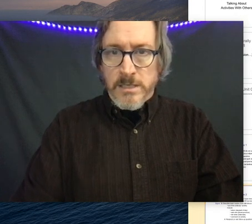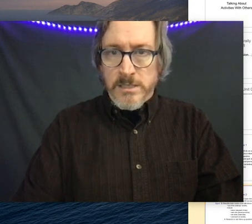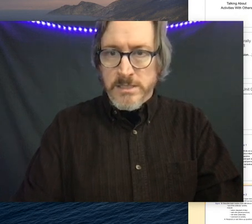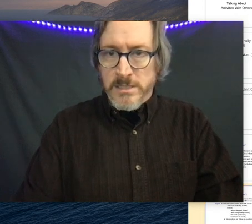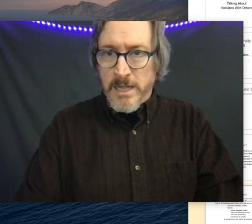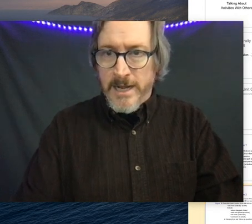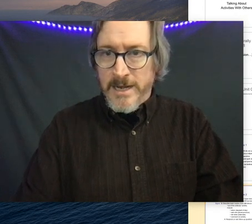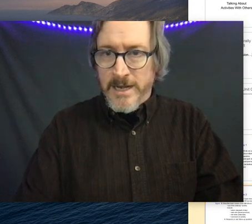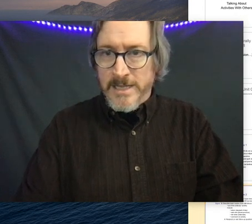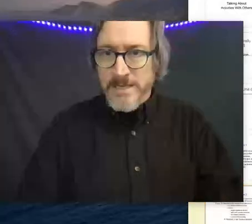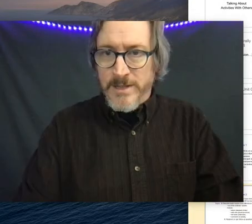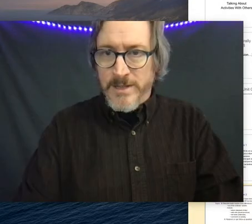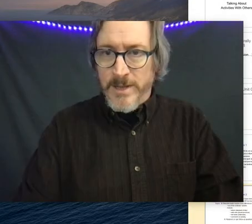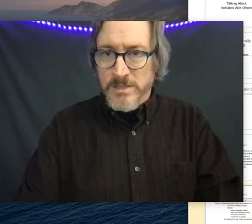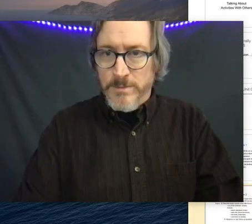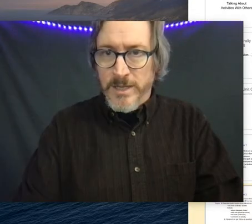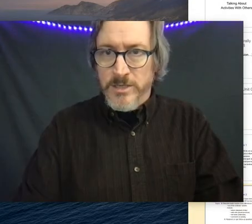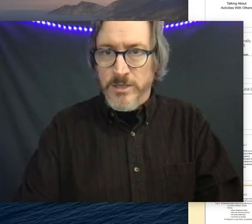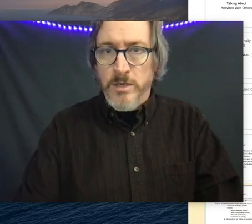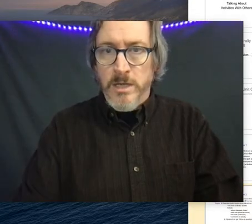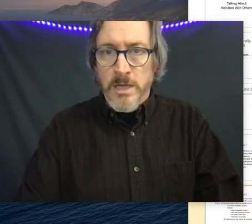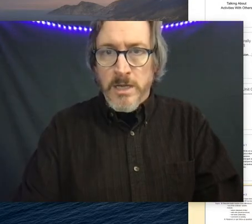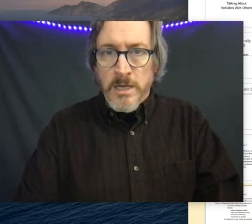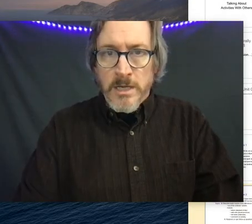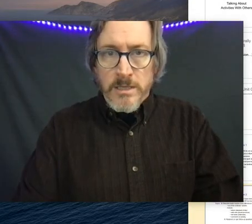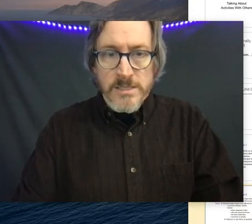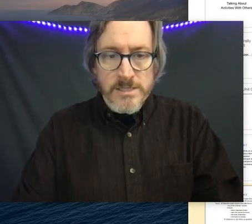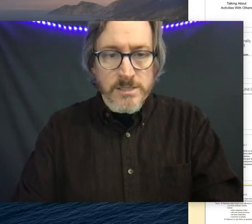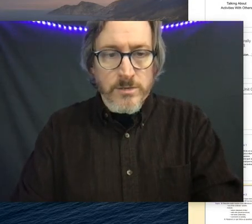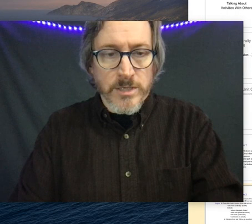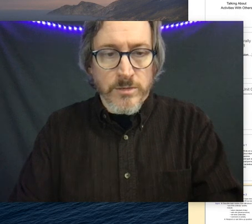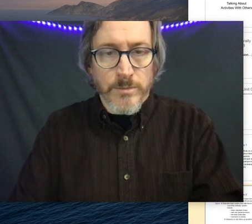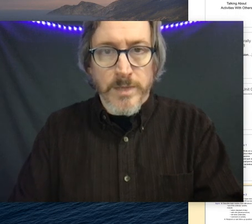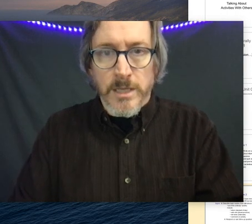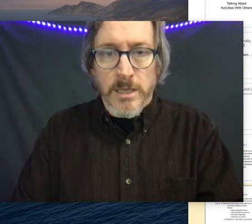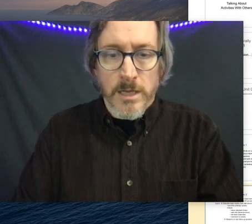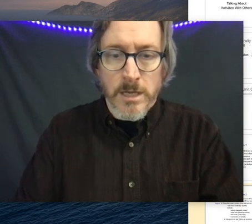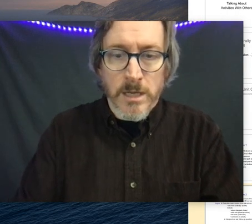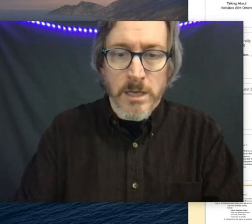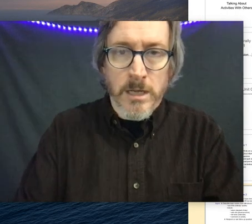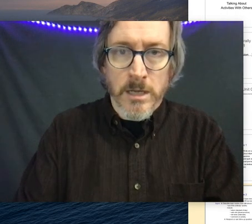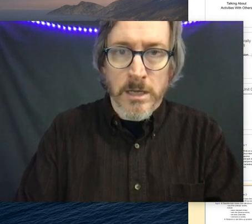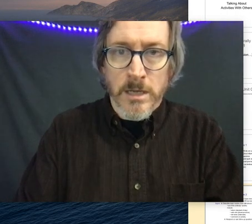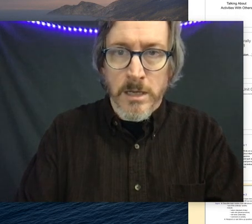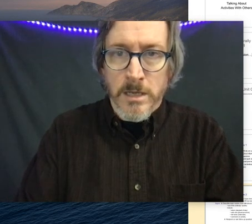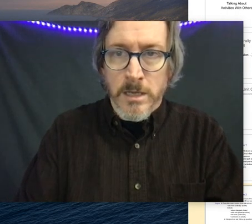next slide, and I guess I gotta make this one big too. This isn't going to be...